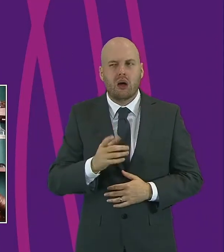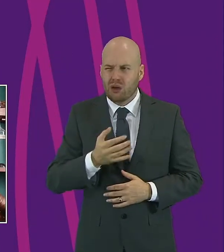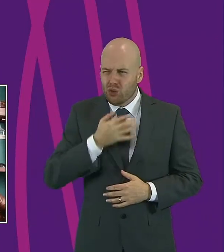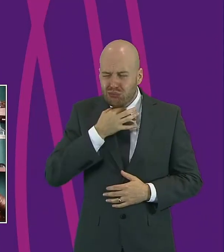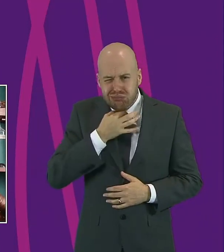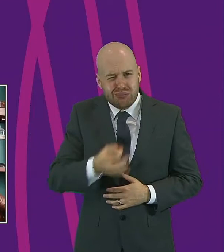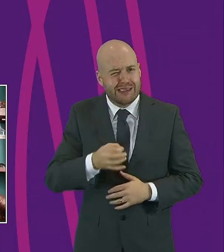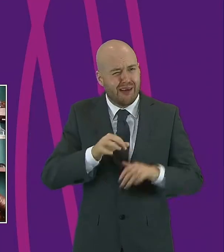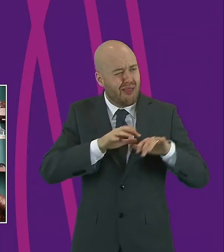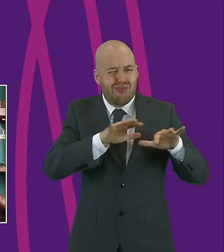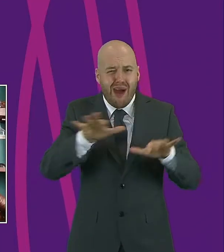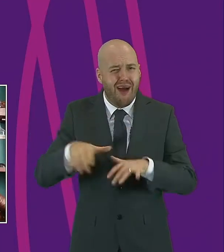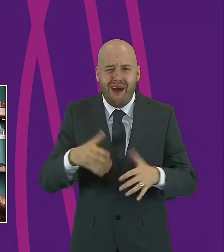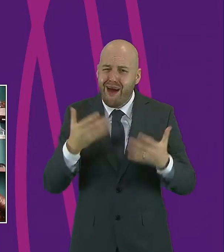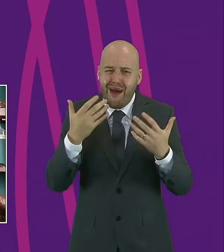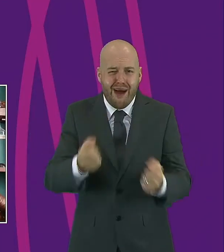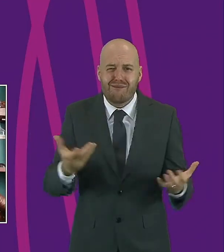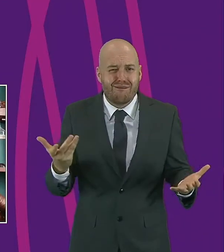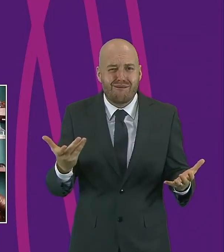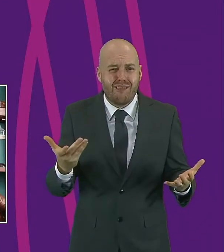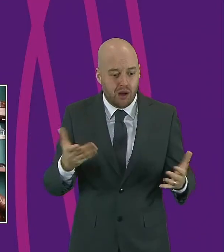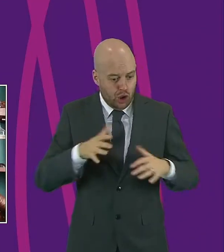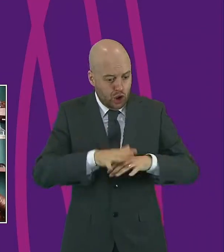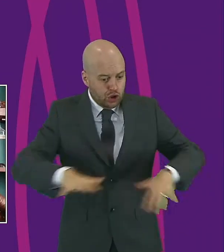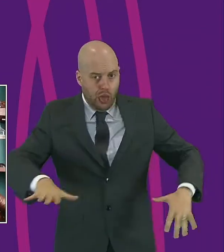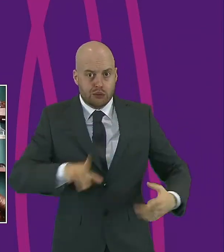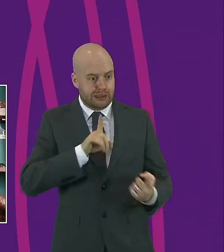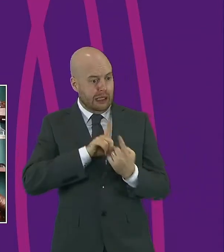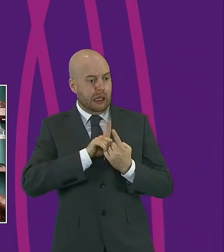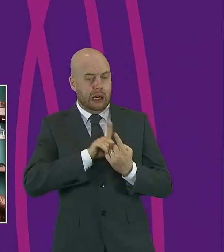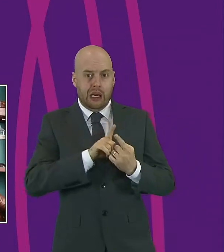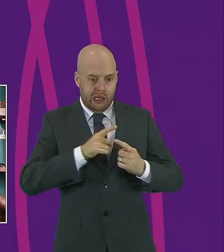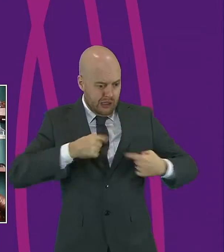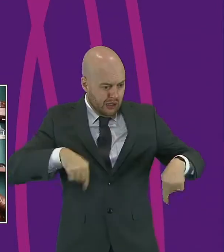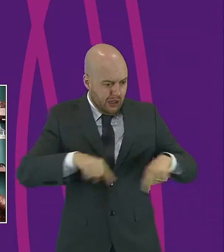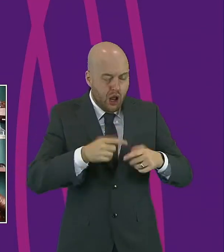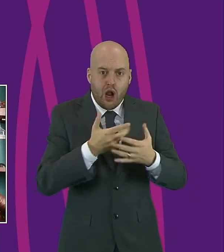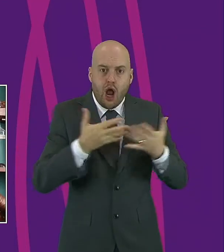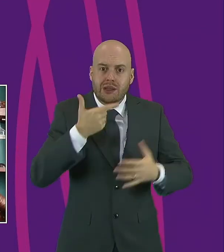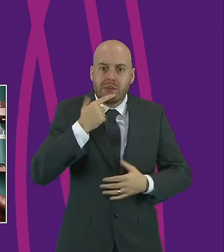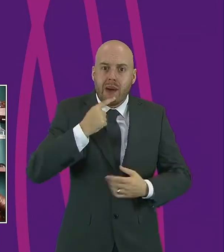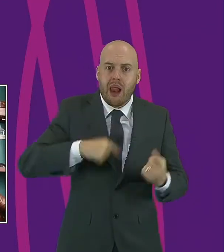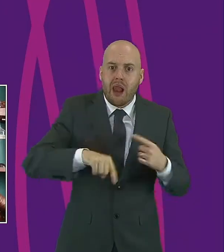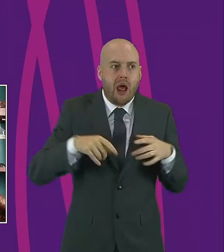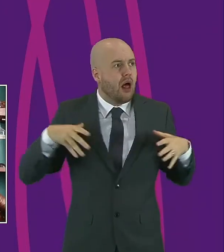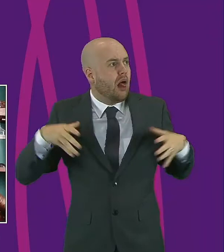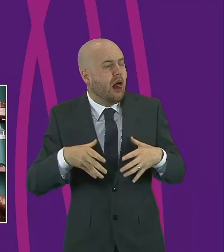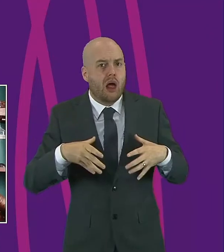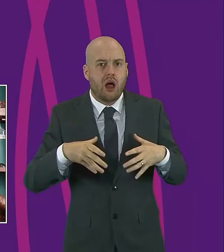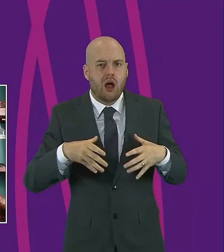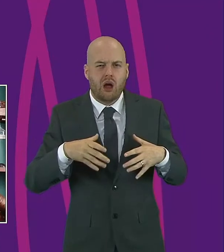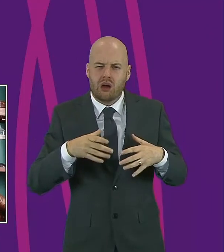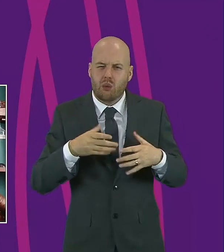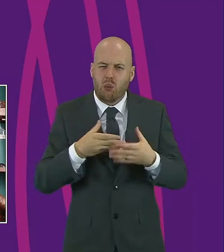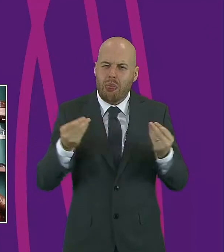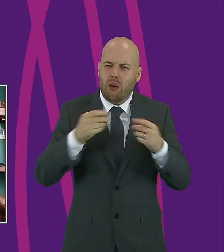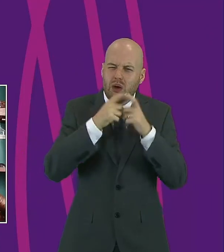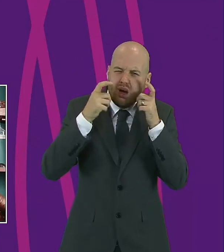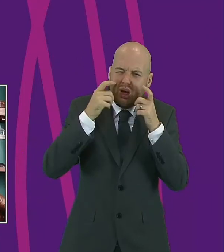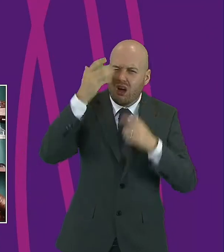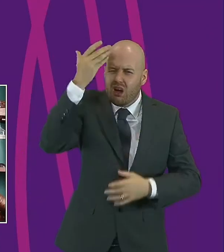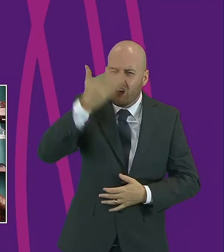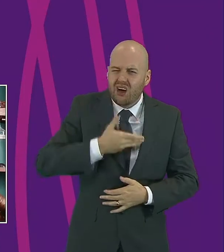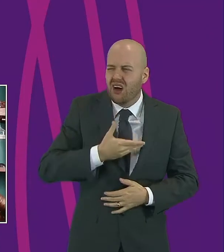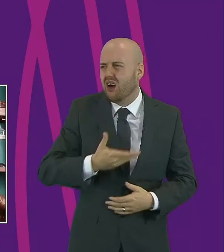everywhere else when social distancing doesn't happen. So is the First Minister as concerned as I am by the pictures of crowded